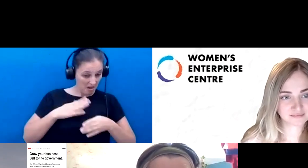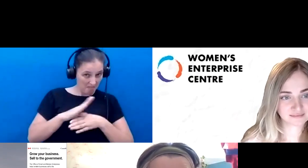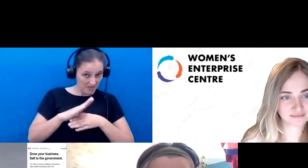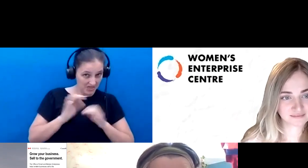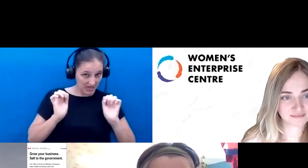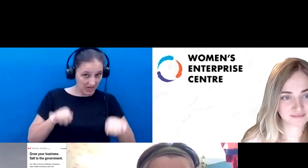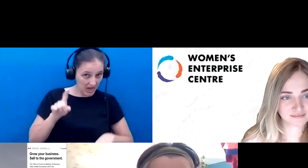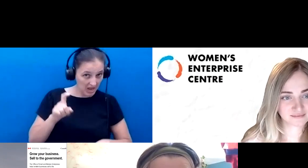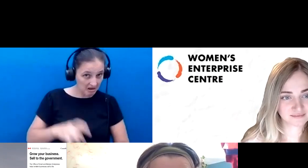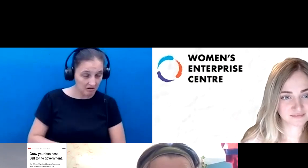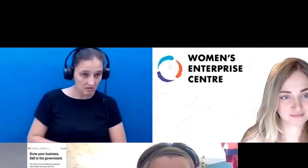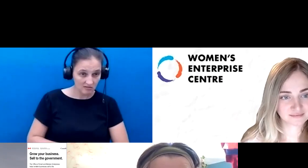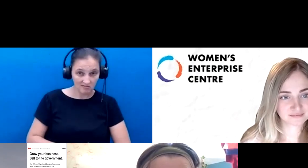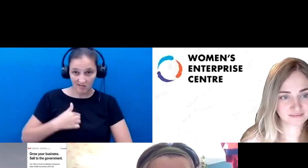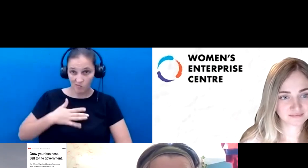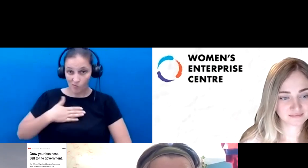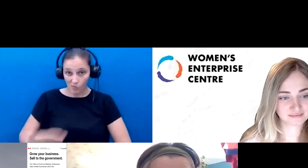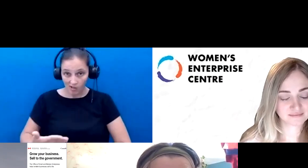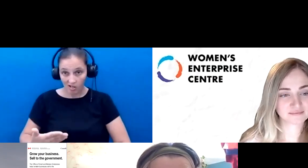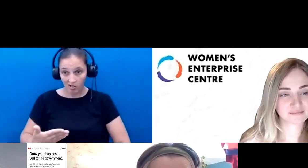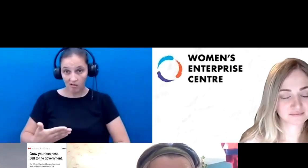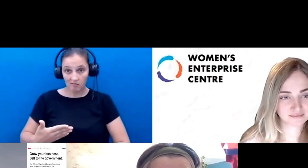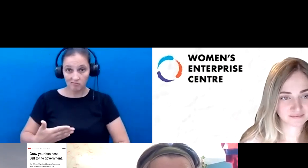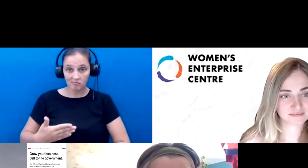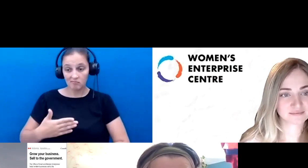that I even want to engage in?